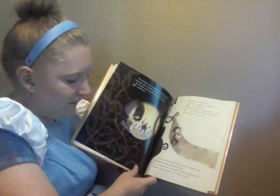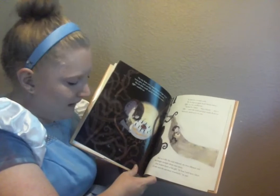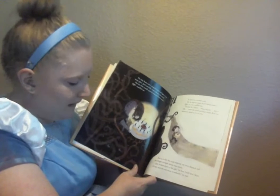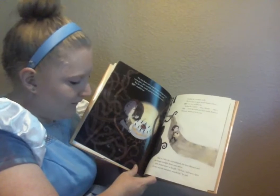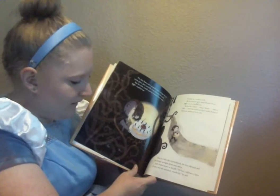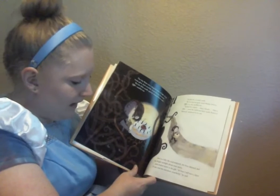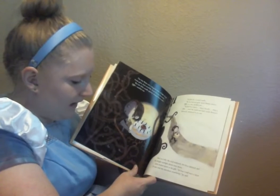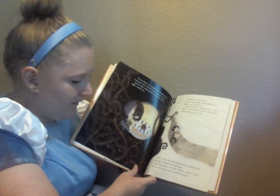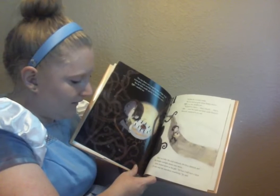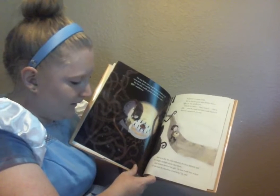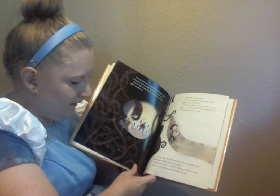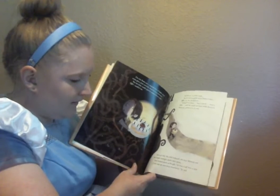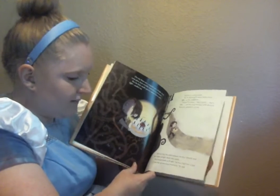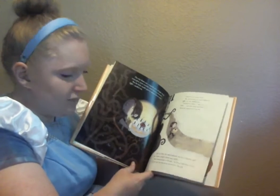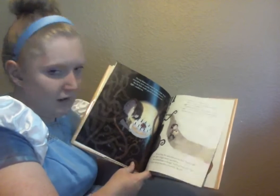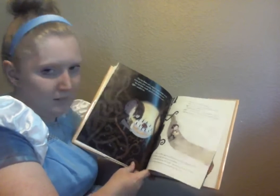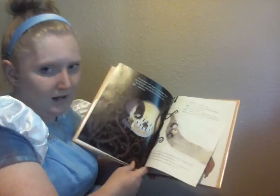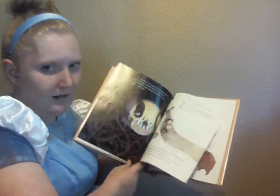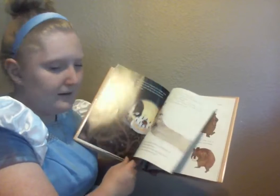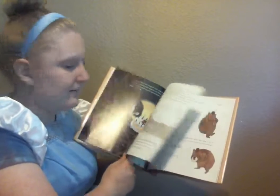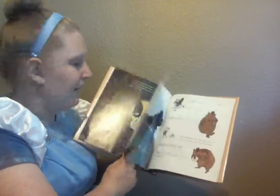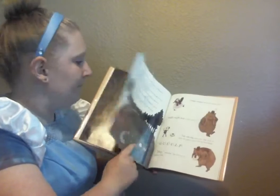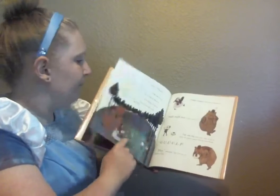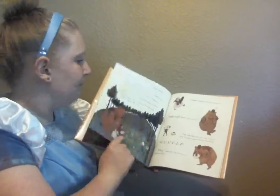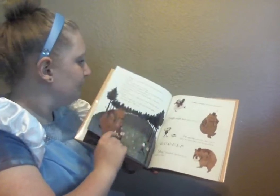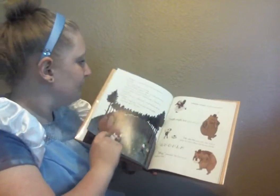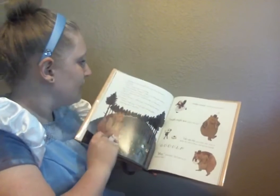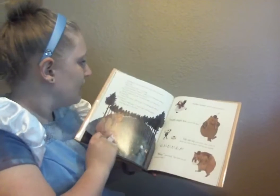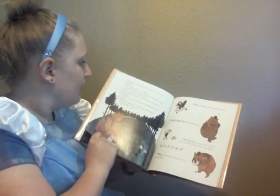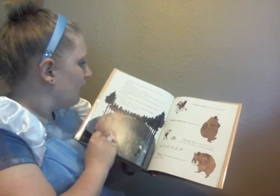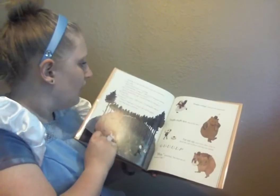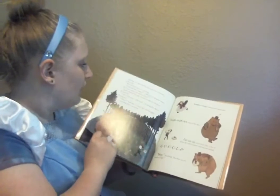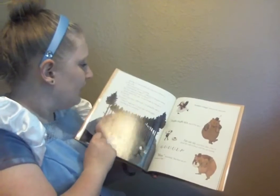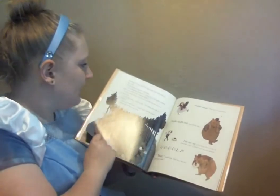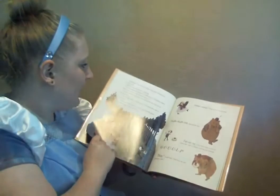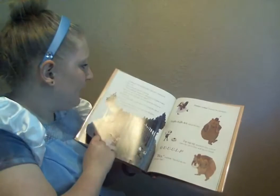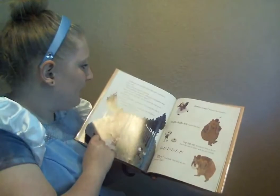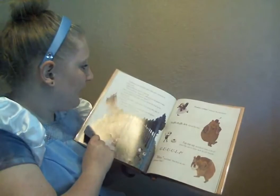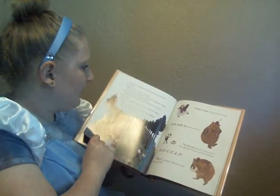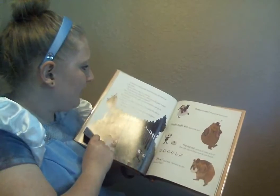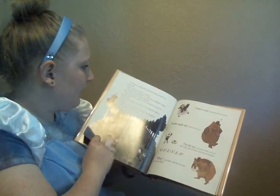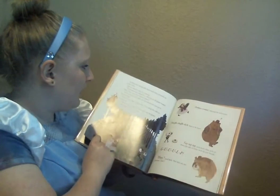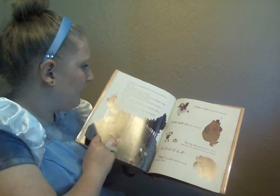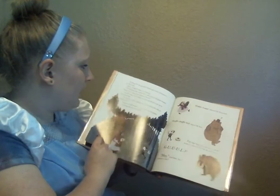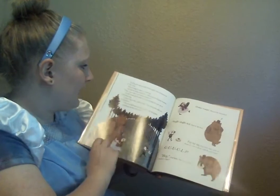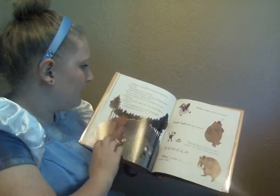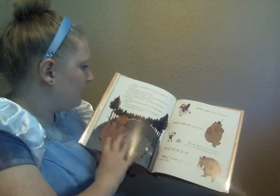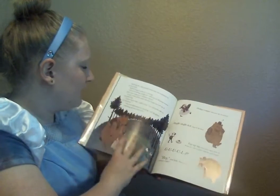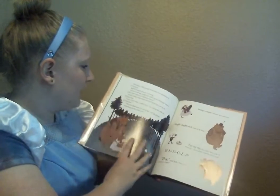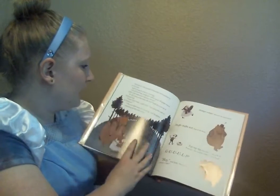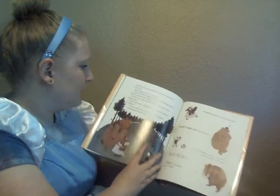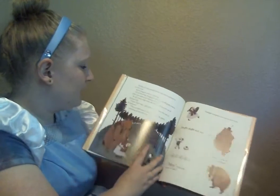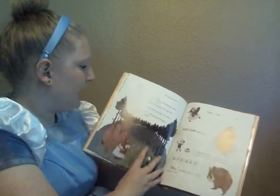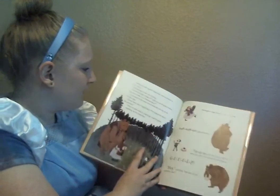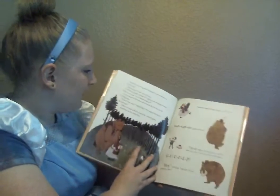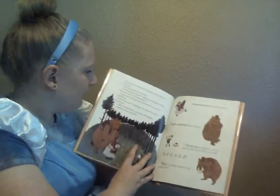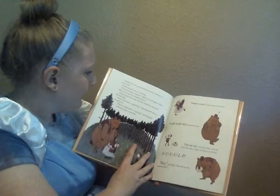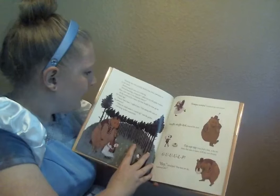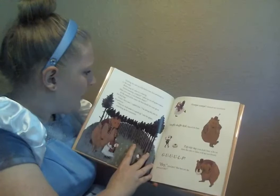layer of cake and the succulent strawberry," he said. Holding the cake proudly before him, Jack continued on to the castle.